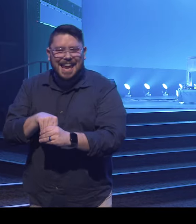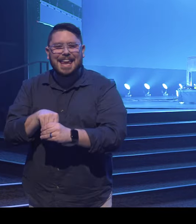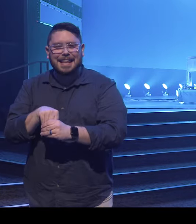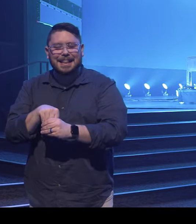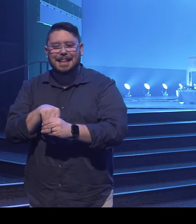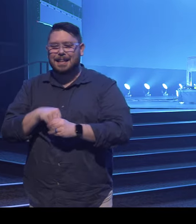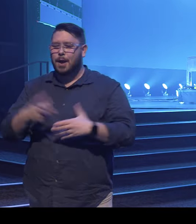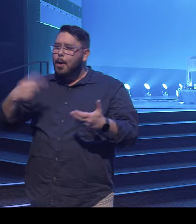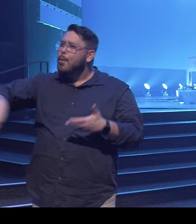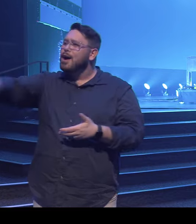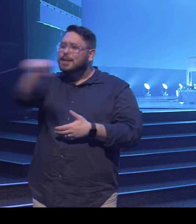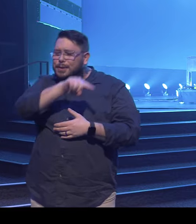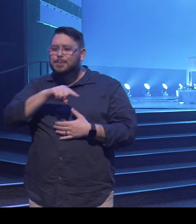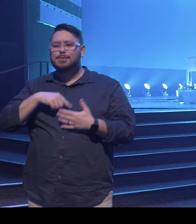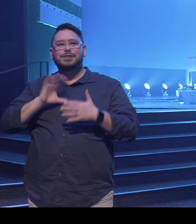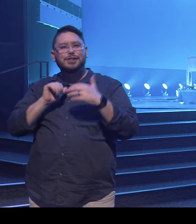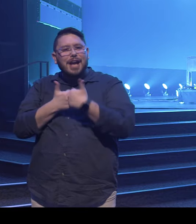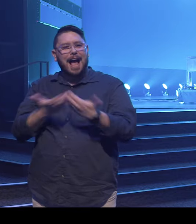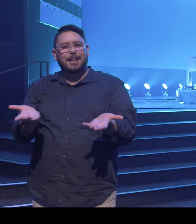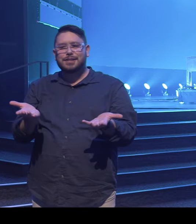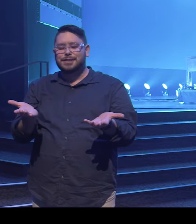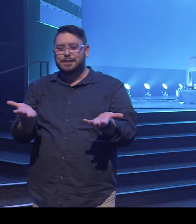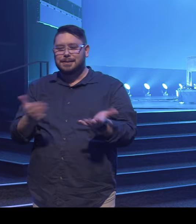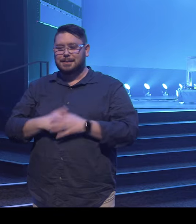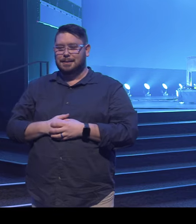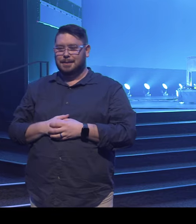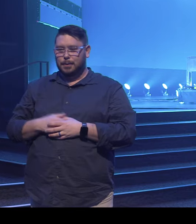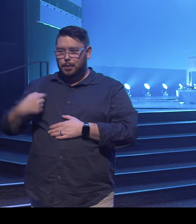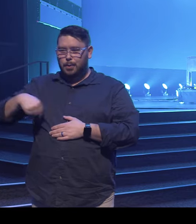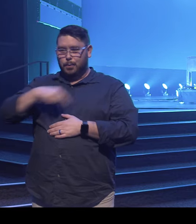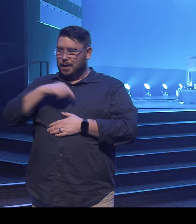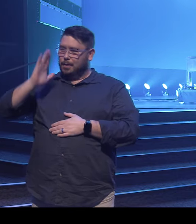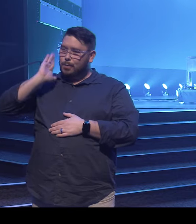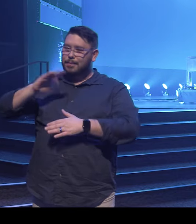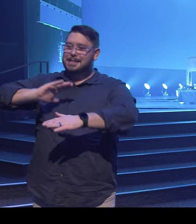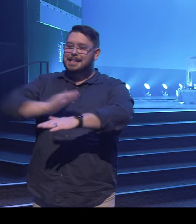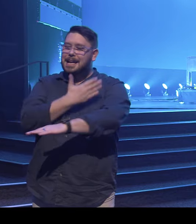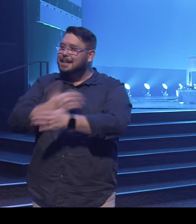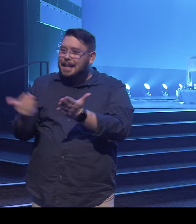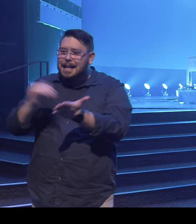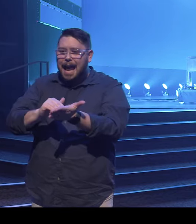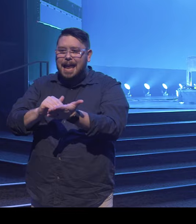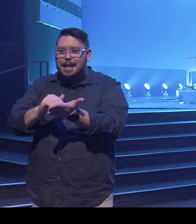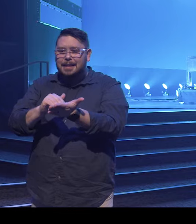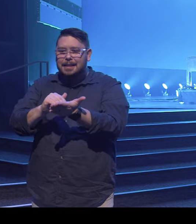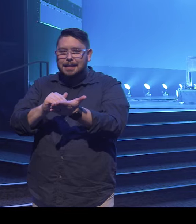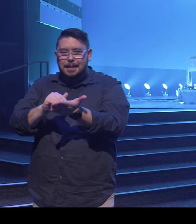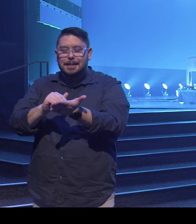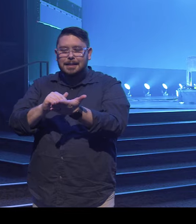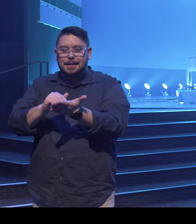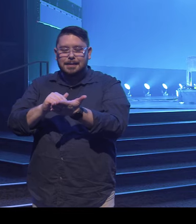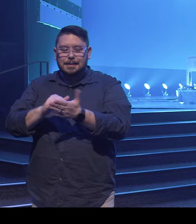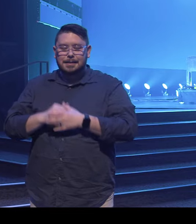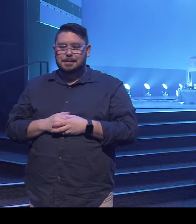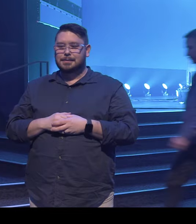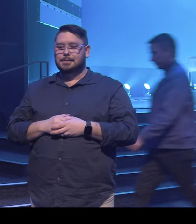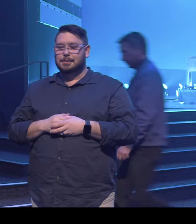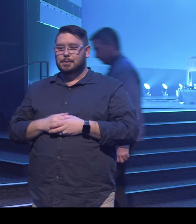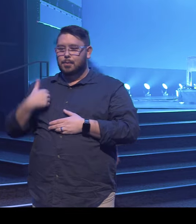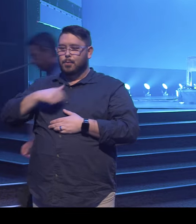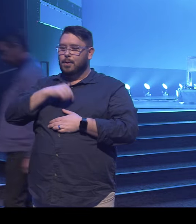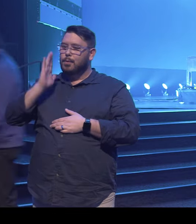want to challenge you. We're going to go into the chorus of this song again. We're not going over time. We're going to take some of my time. We had the